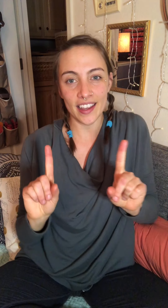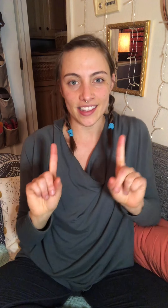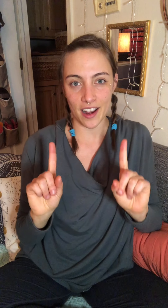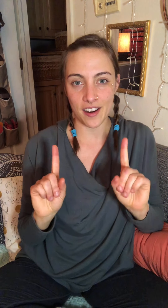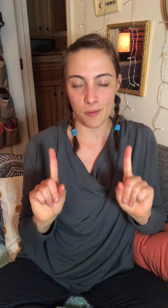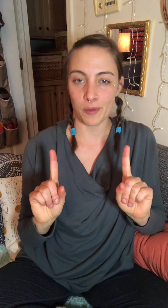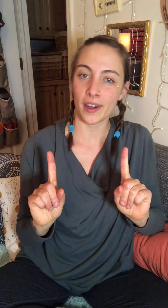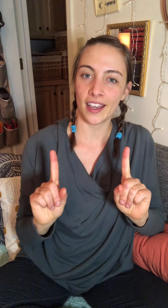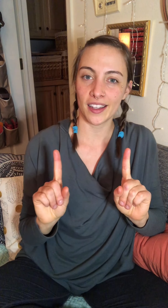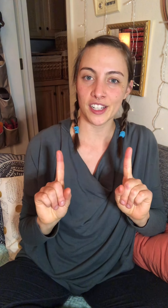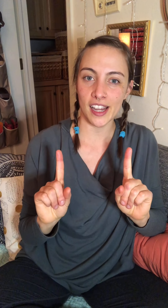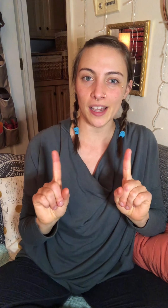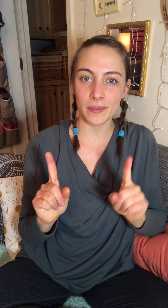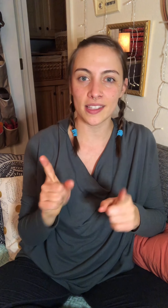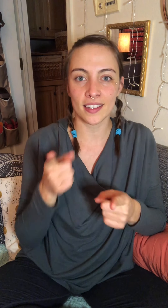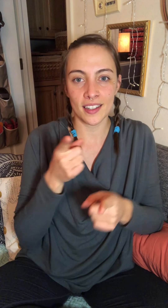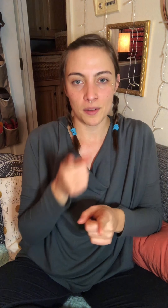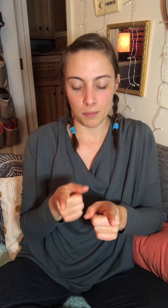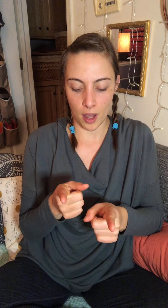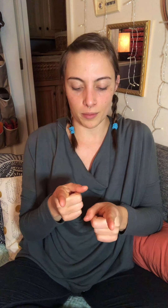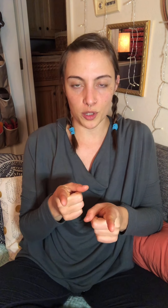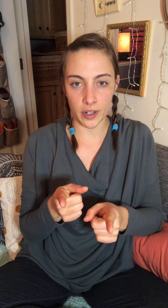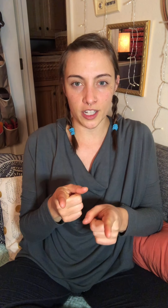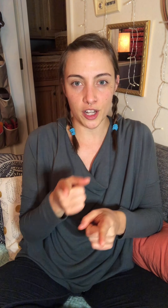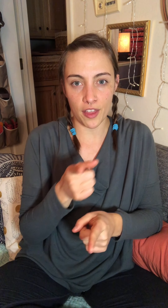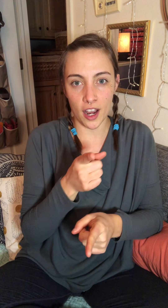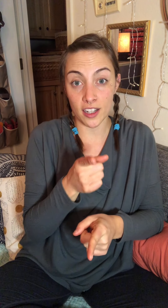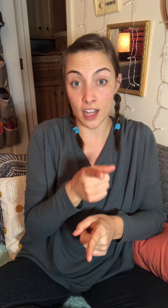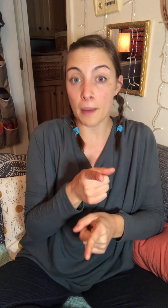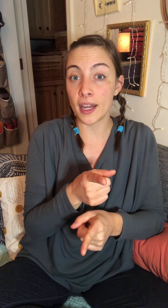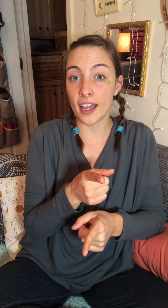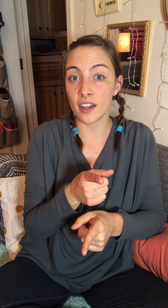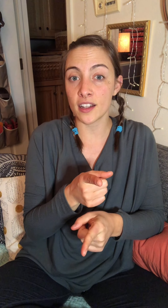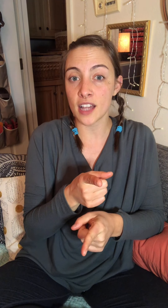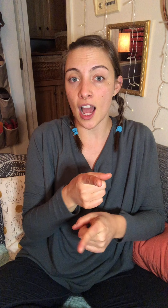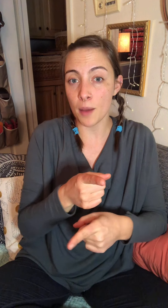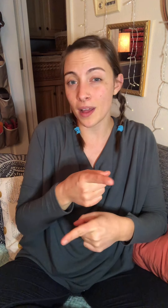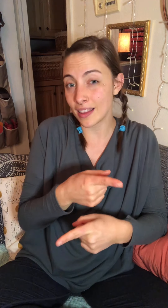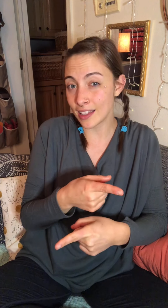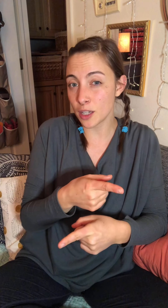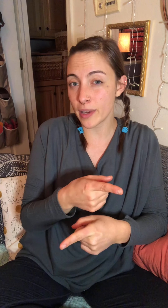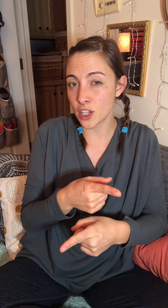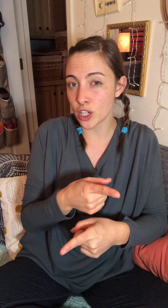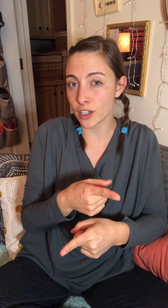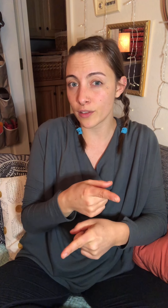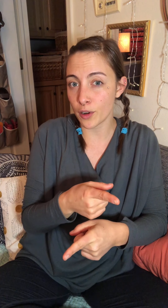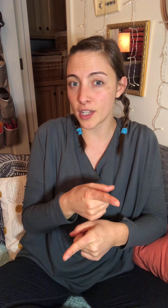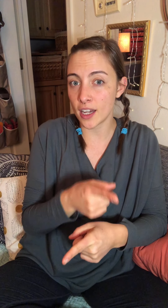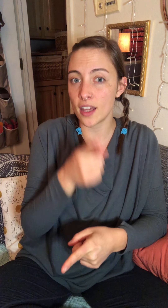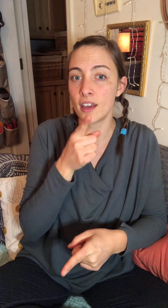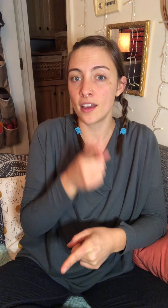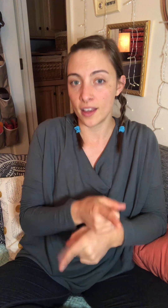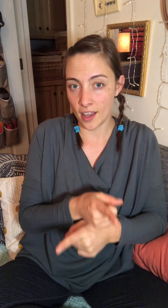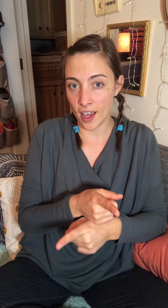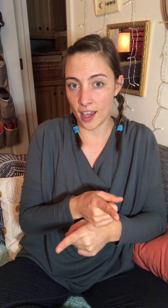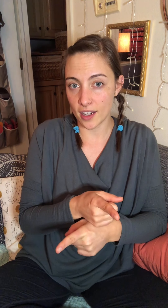our number one hand shapes. Palms towards each other, dominant hand on top, a little bit internally rotated, and come